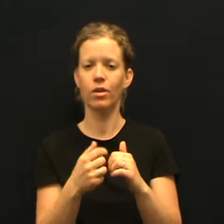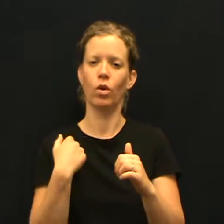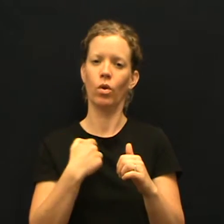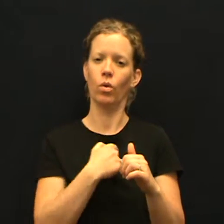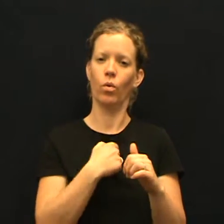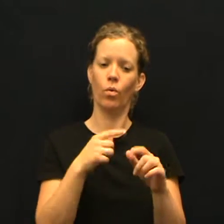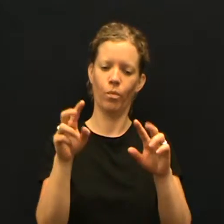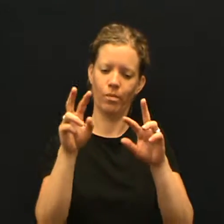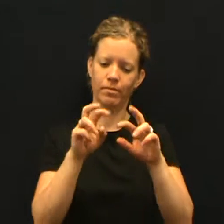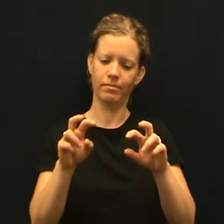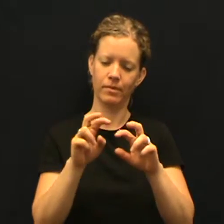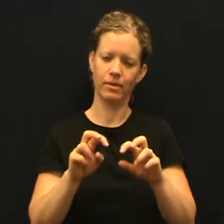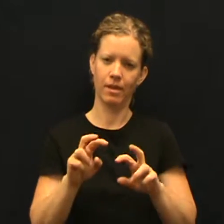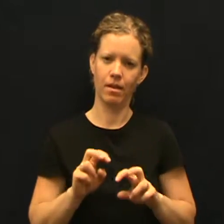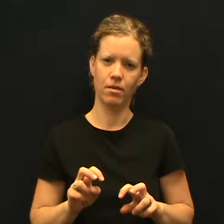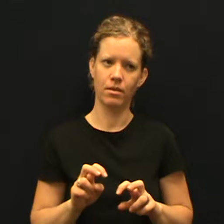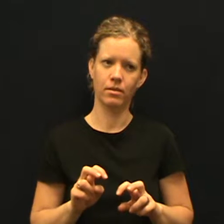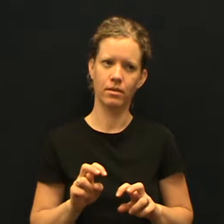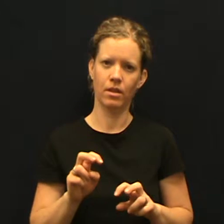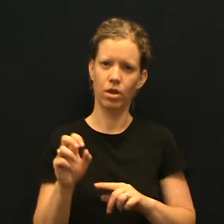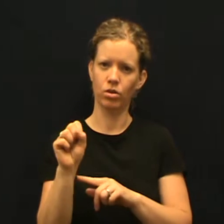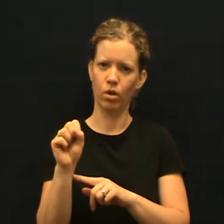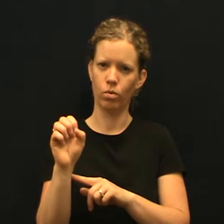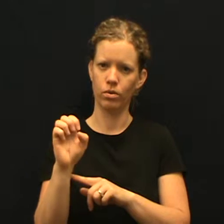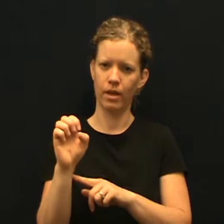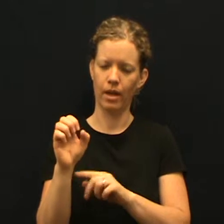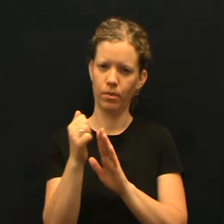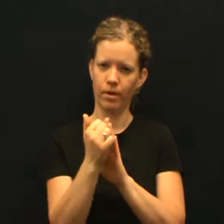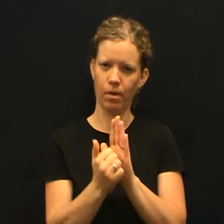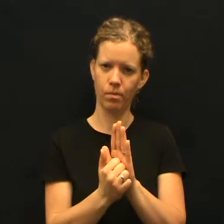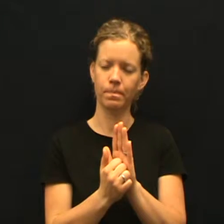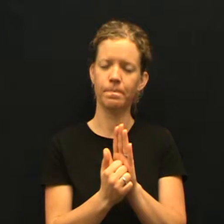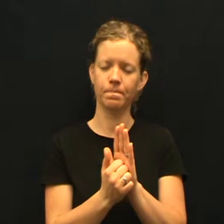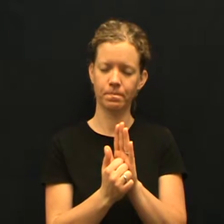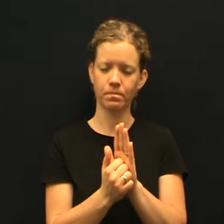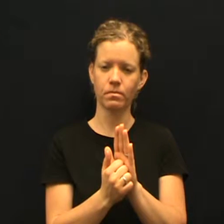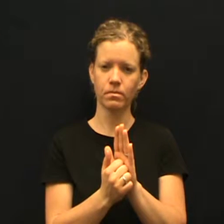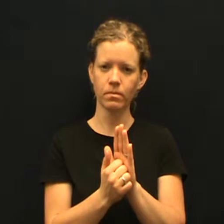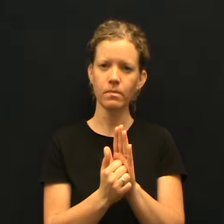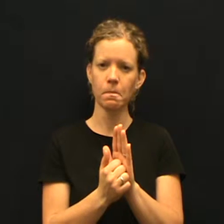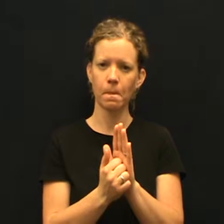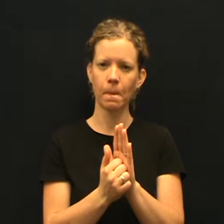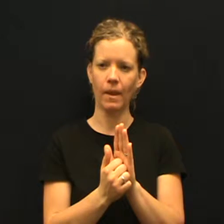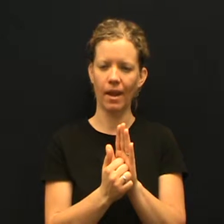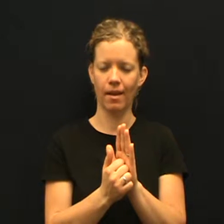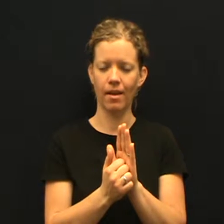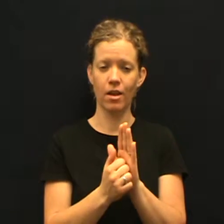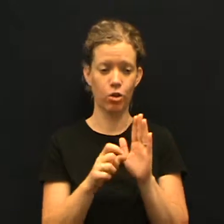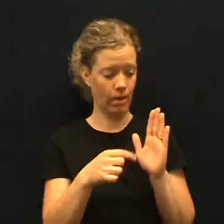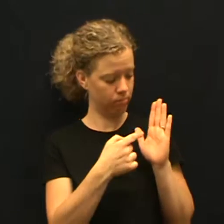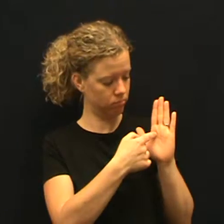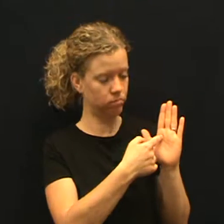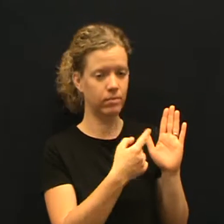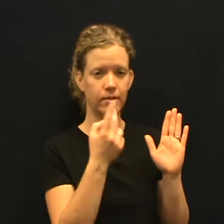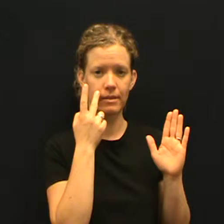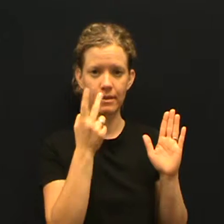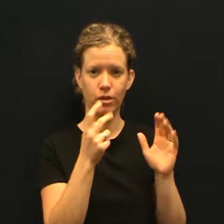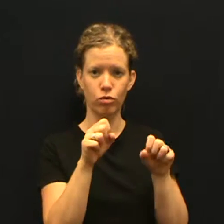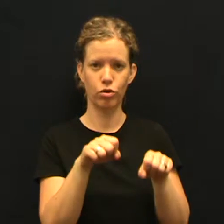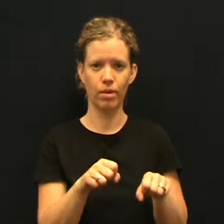our stockholders' equity account. We are given that here so that we can complete this section of the